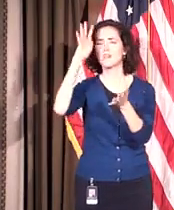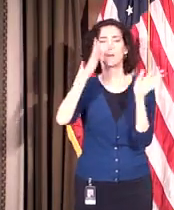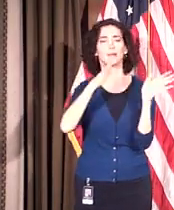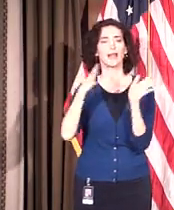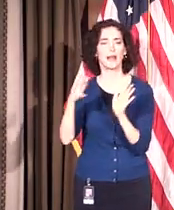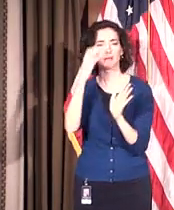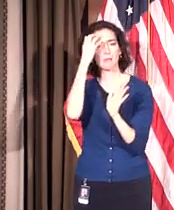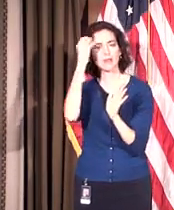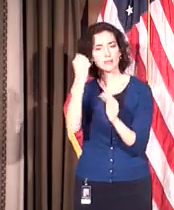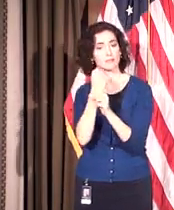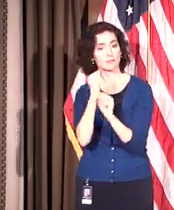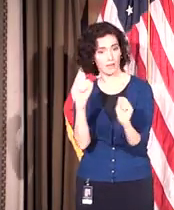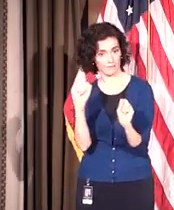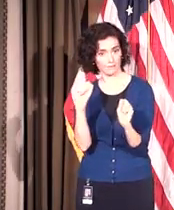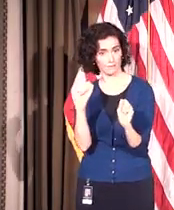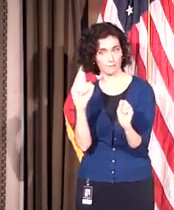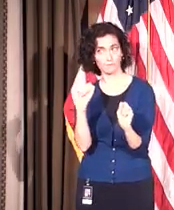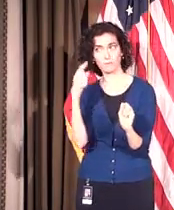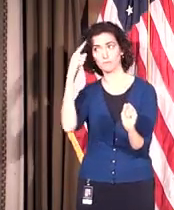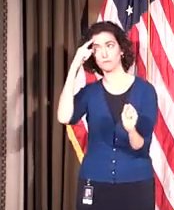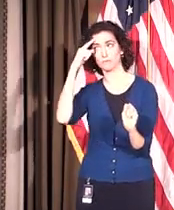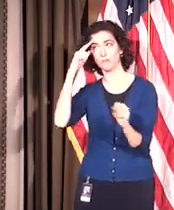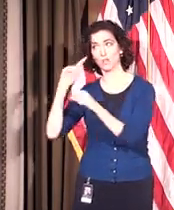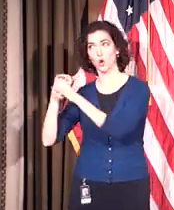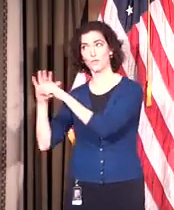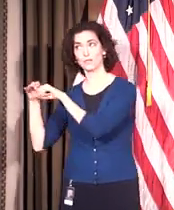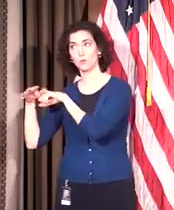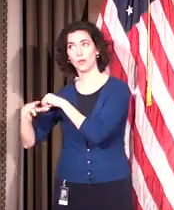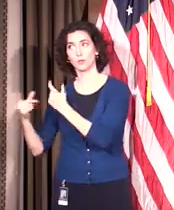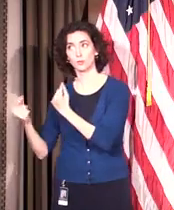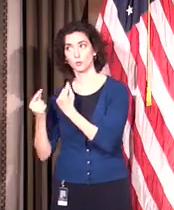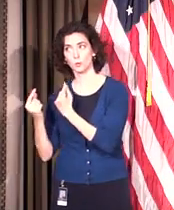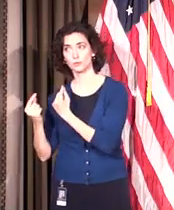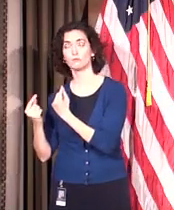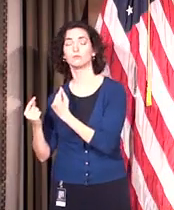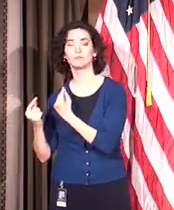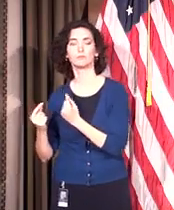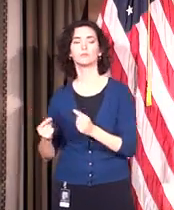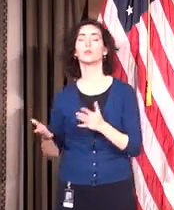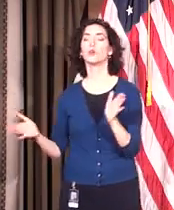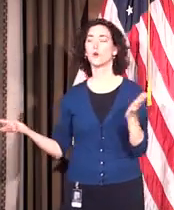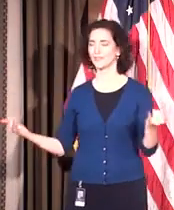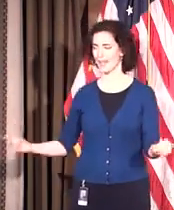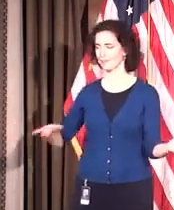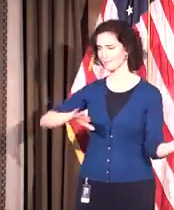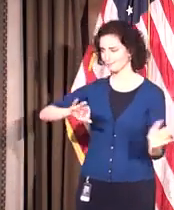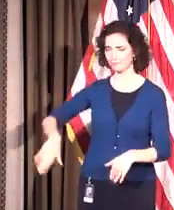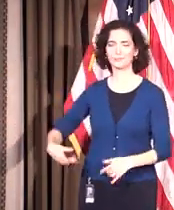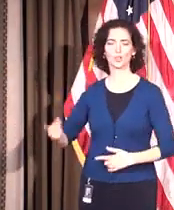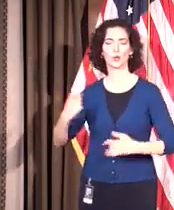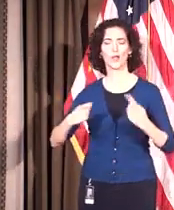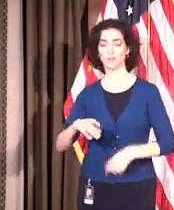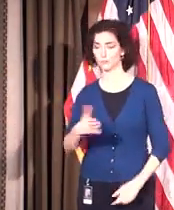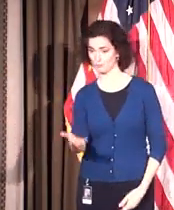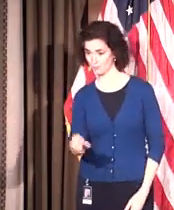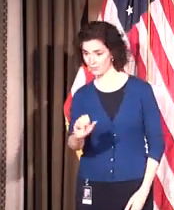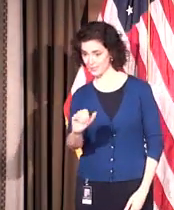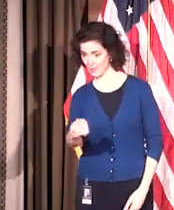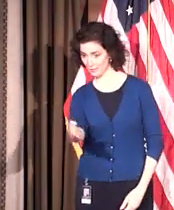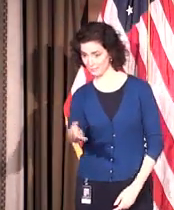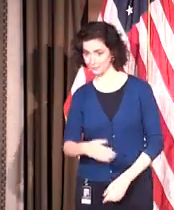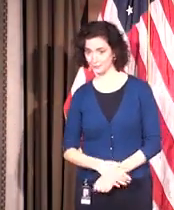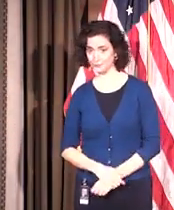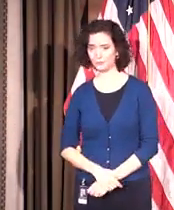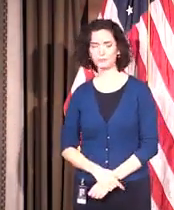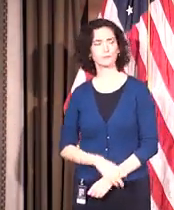sensible under the circumstances. And so at this time, I'm going to take a few questions. Sam? Governor,